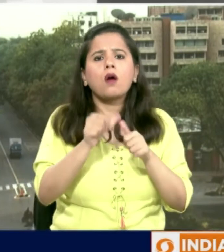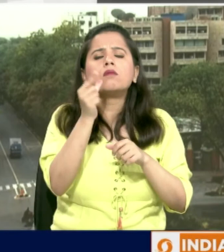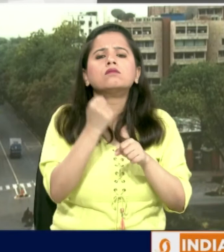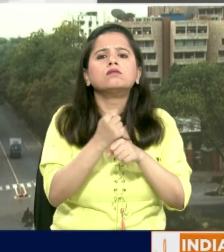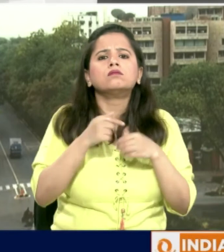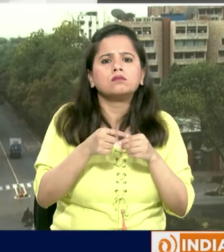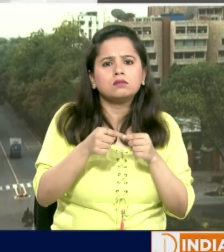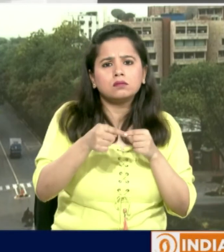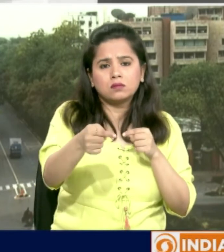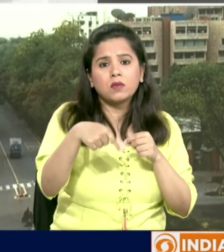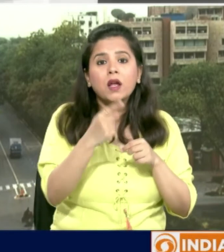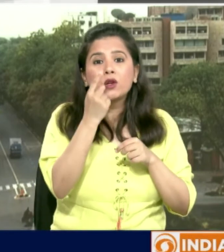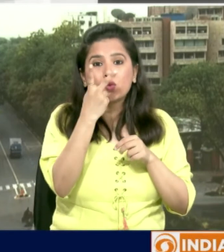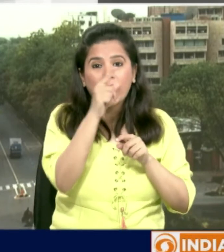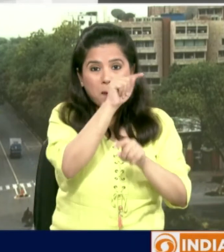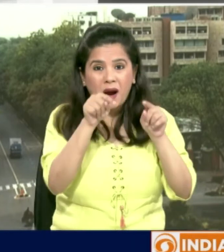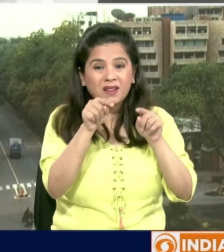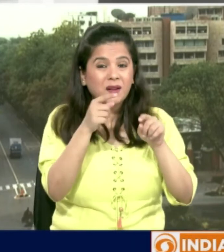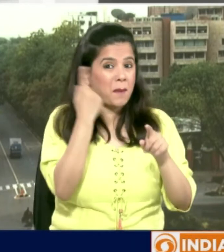from 12% to 10%.